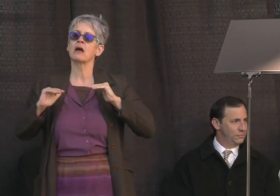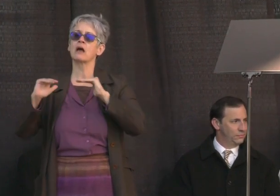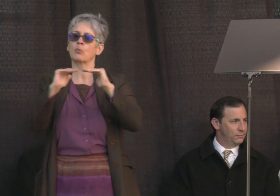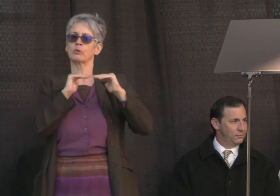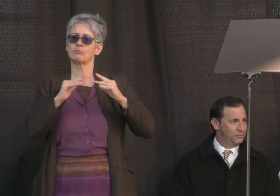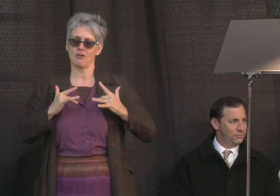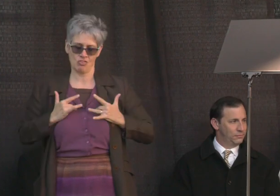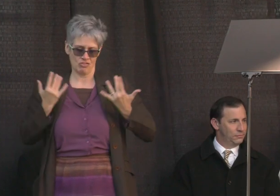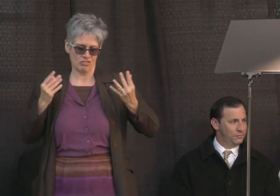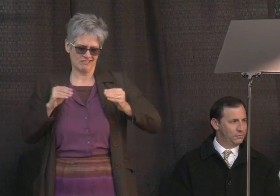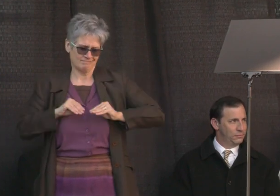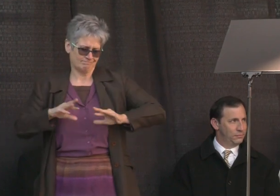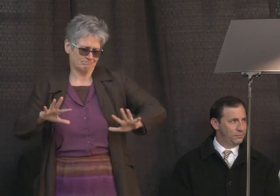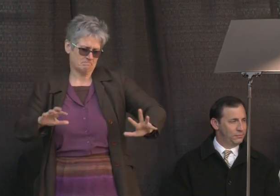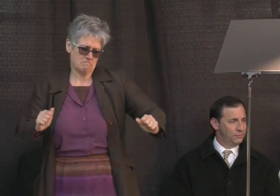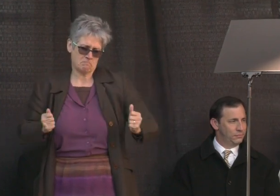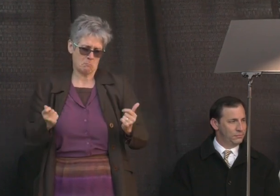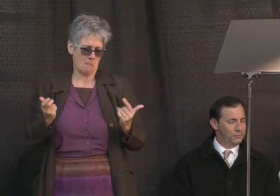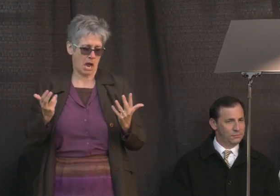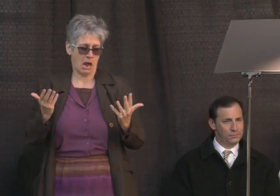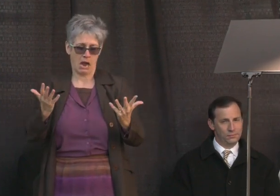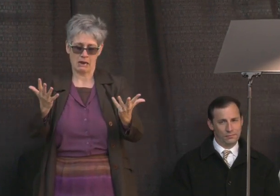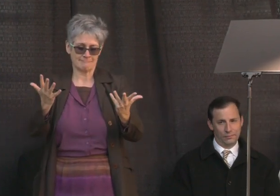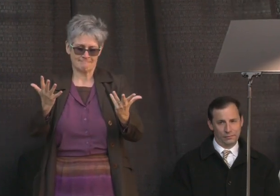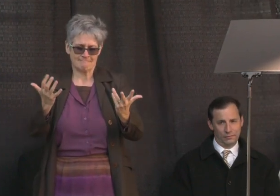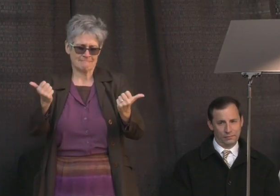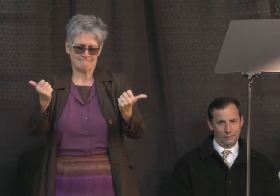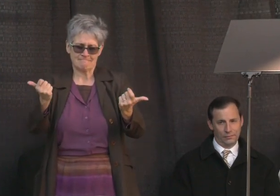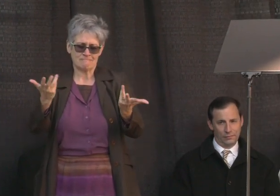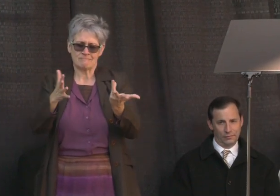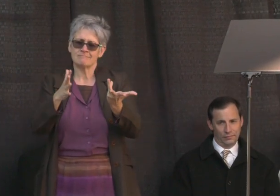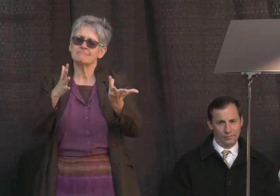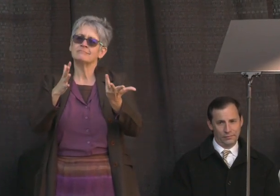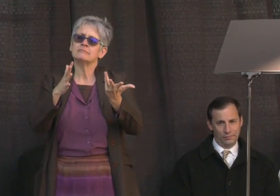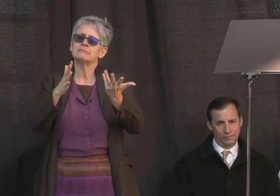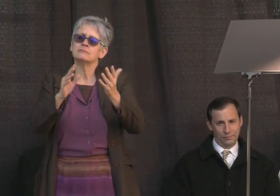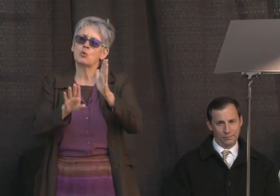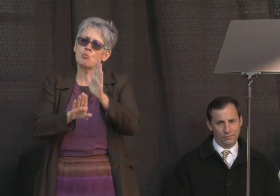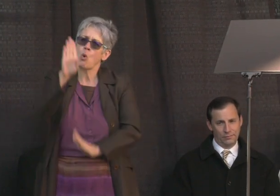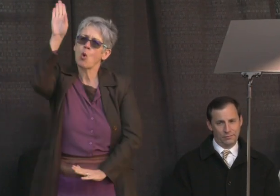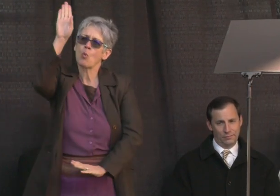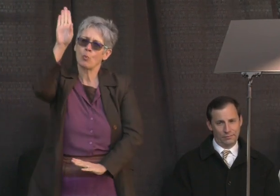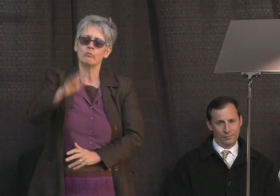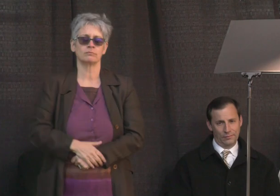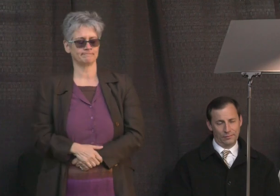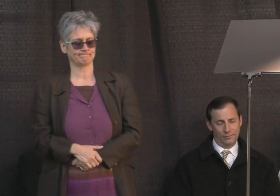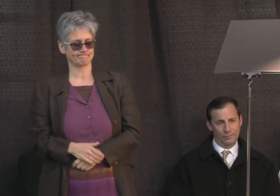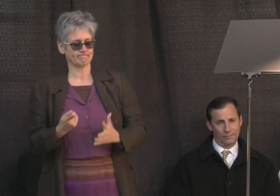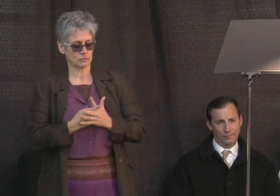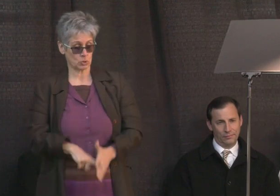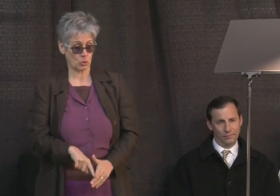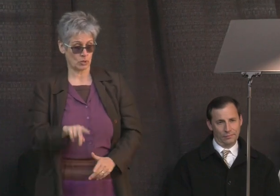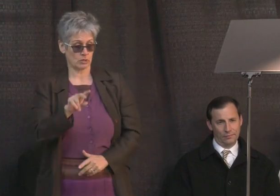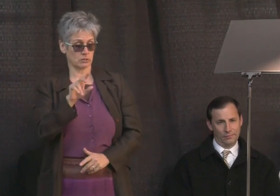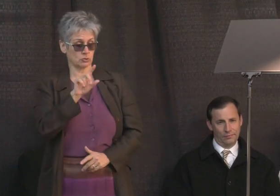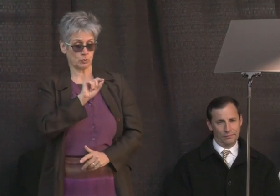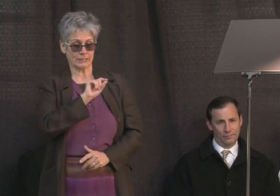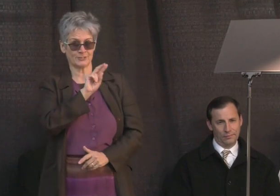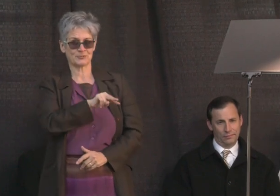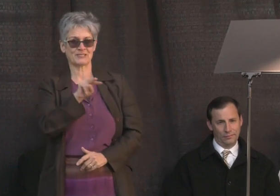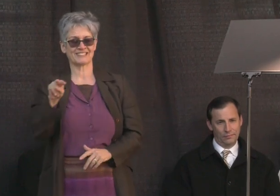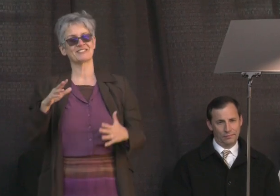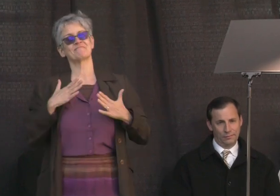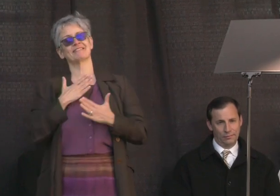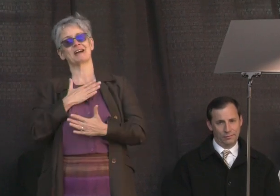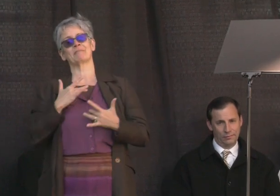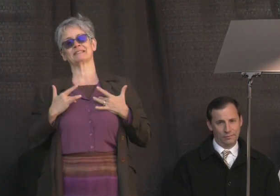vibrant, and thriving. So, as we start 2022 together, I'm especially encouraged to see faces representing all corners